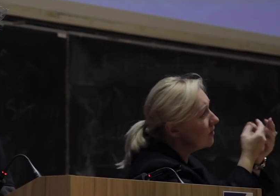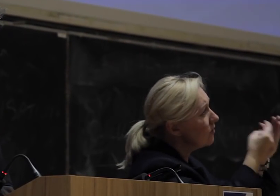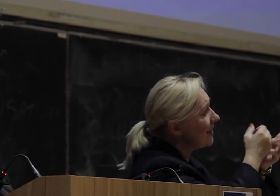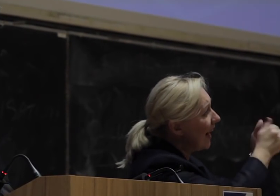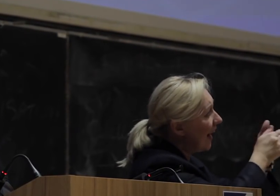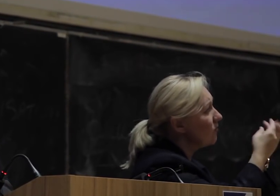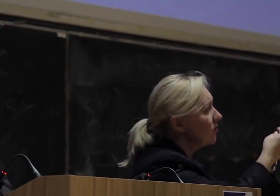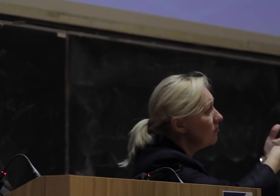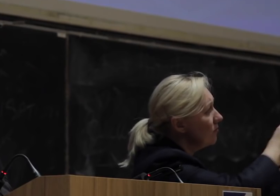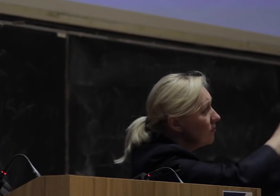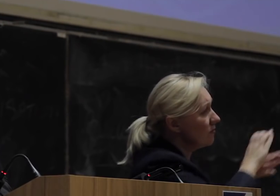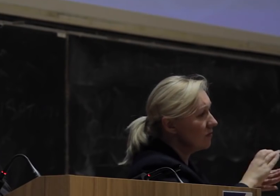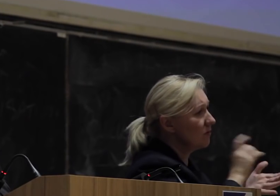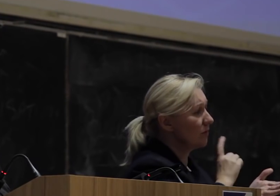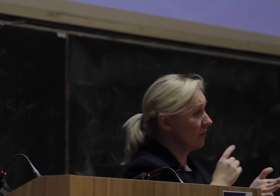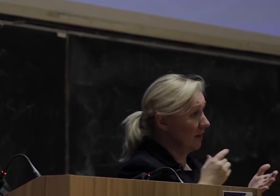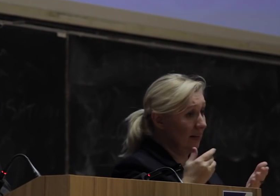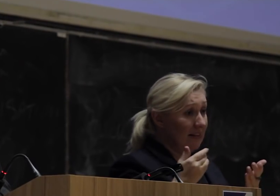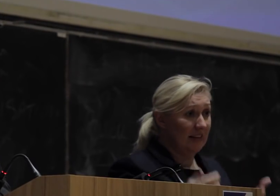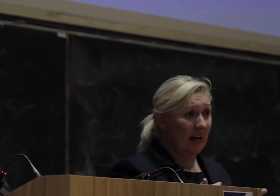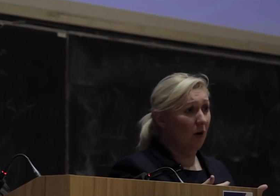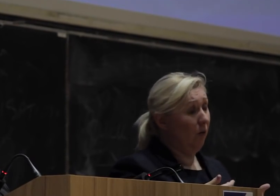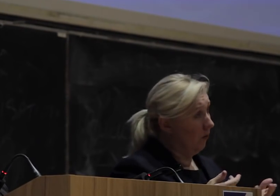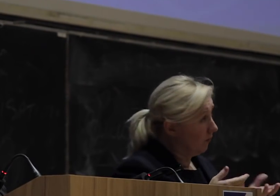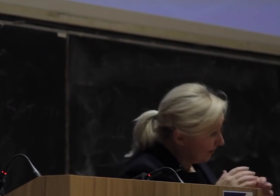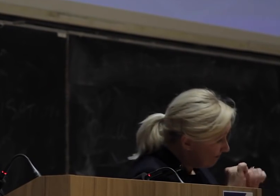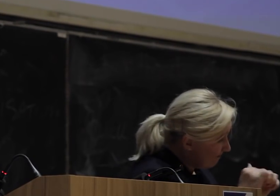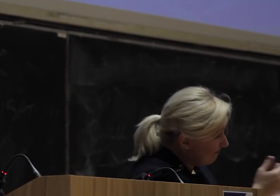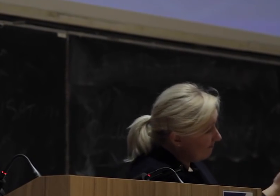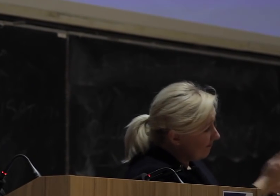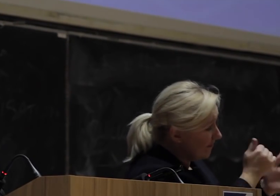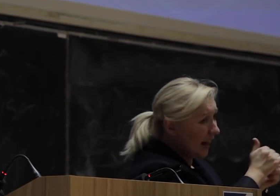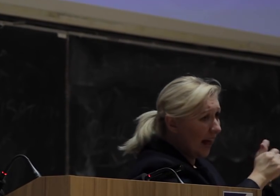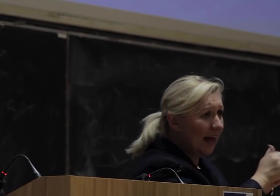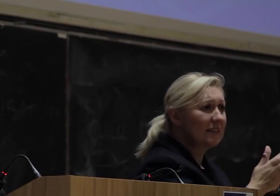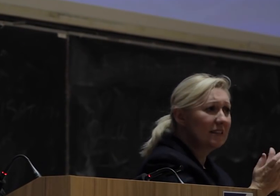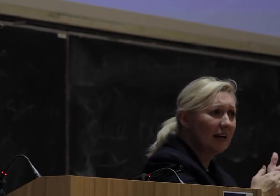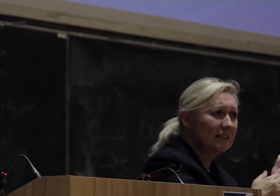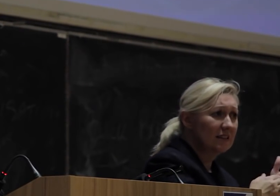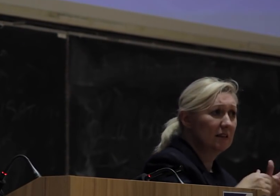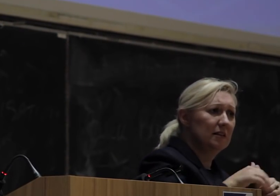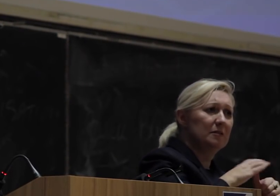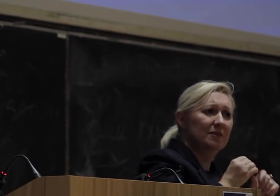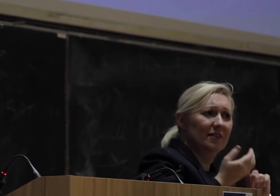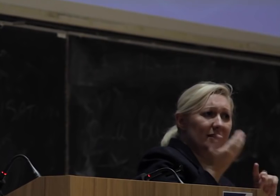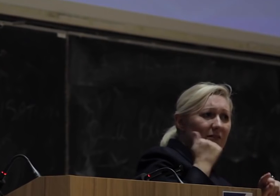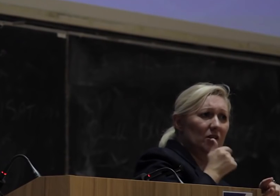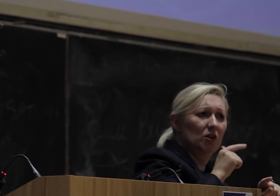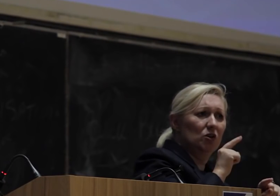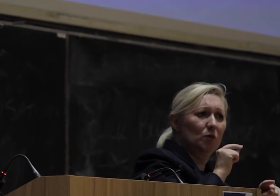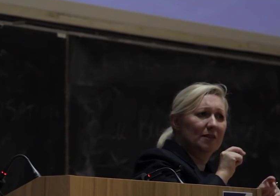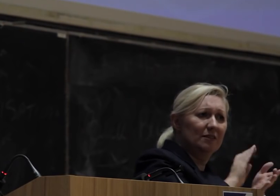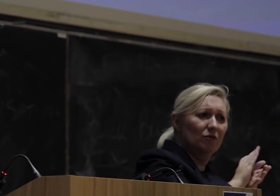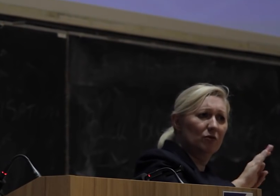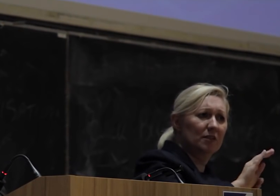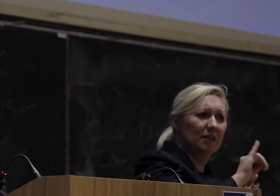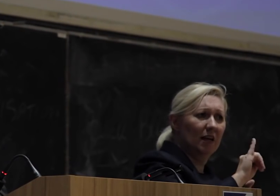ourselves. We've strongly urged action, of course, particularly at the 2014 IOA symposium, which we